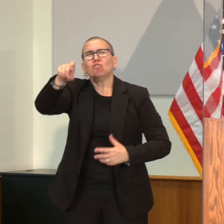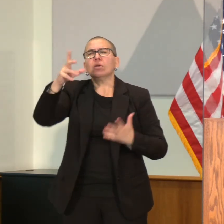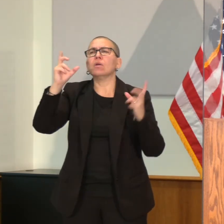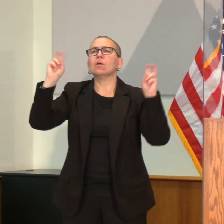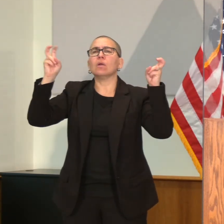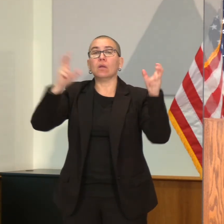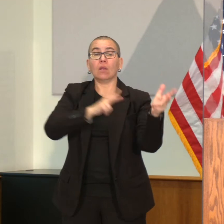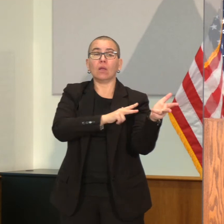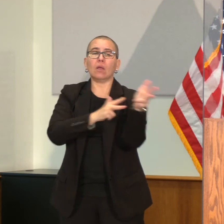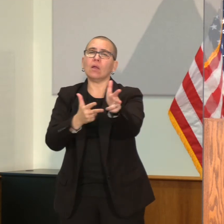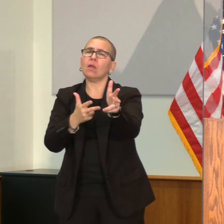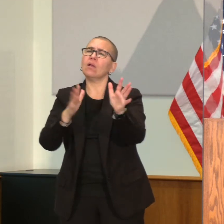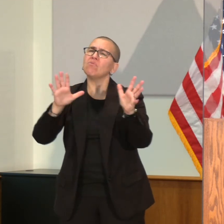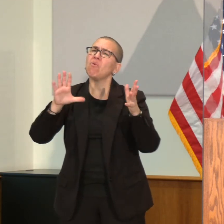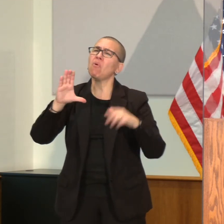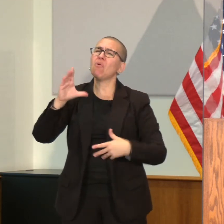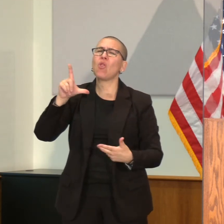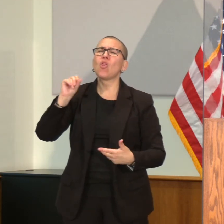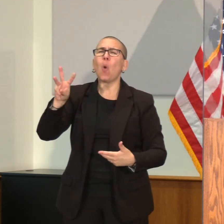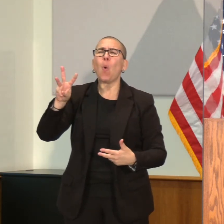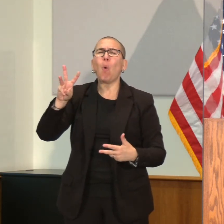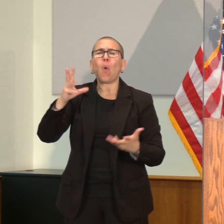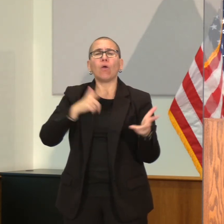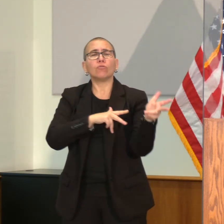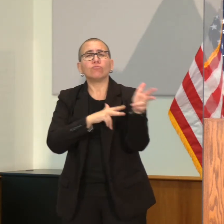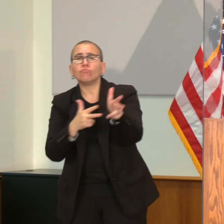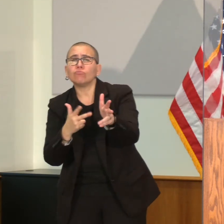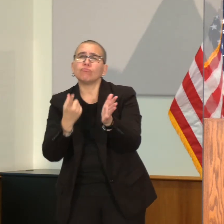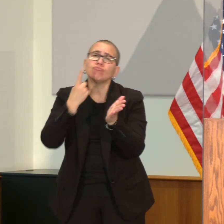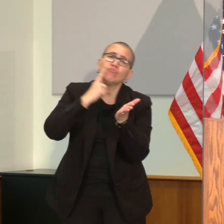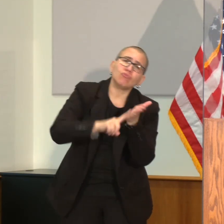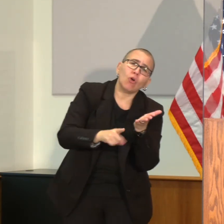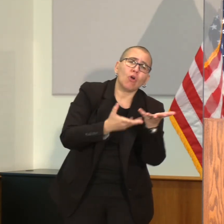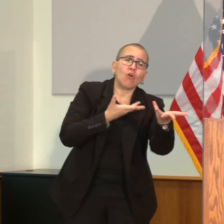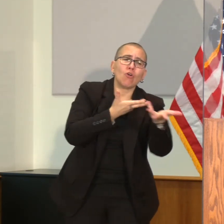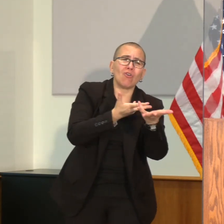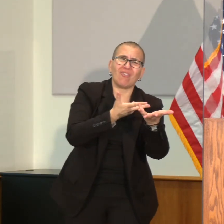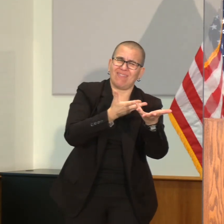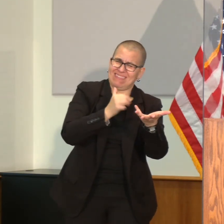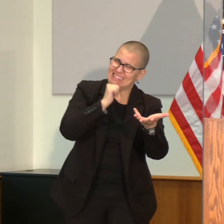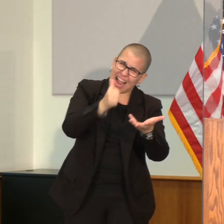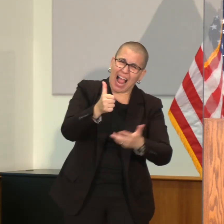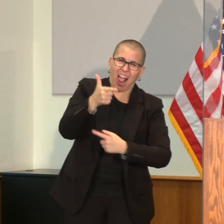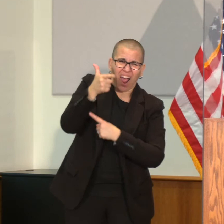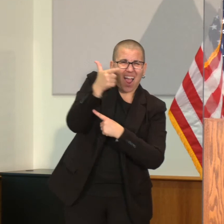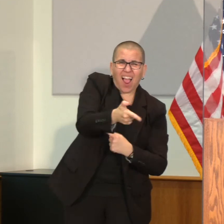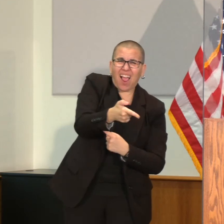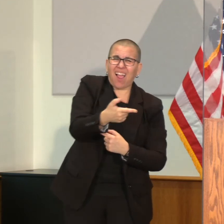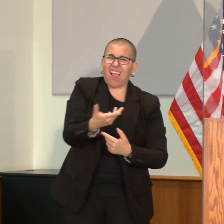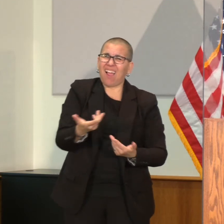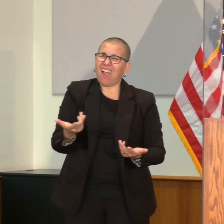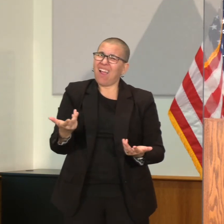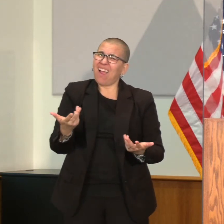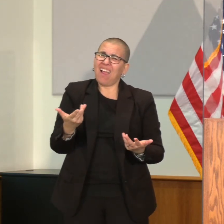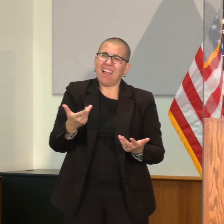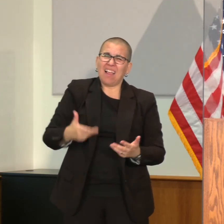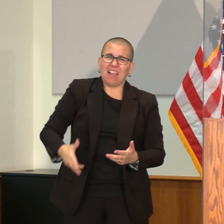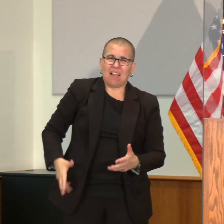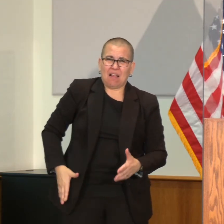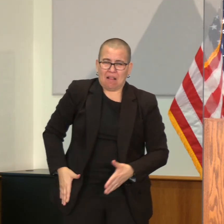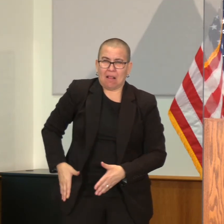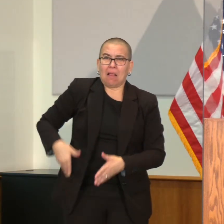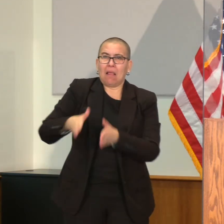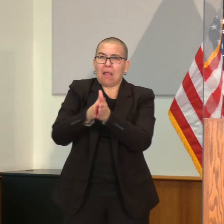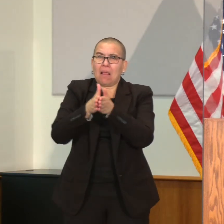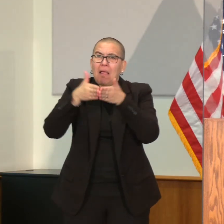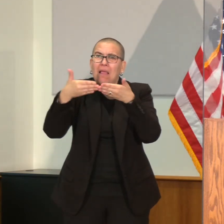of a state-licensed peace officer shooting to death a non-resisting compliant Philando Castile in front of